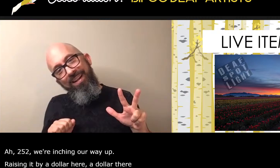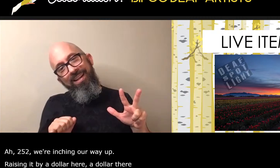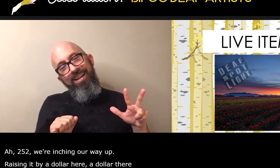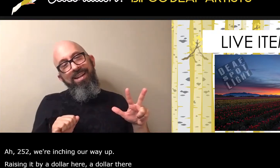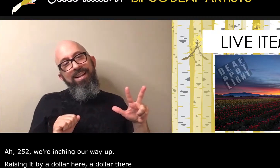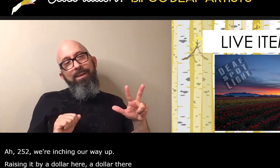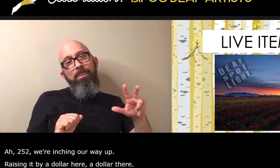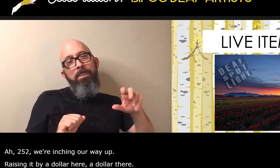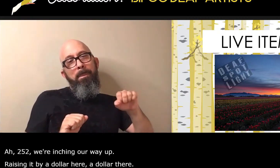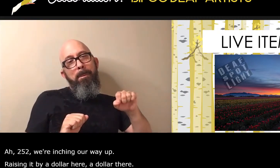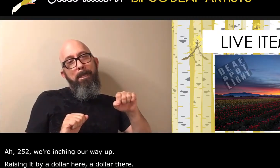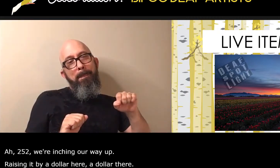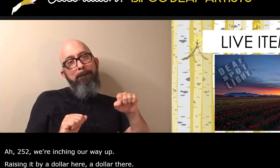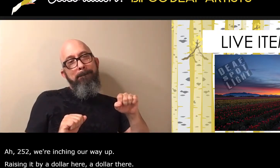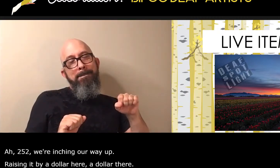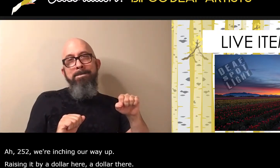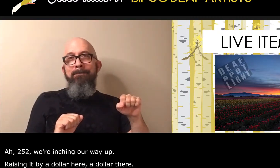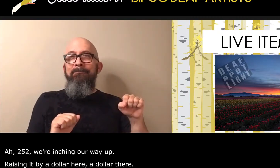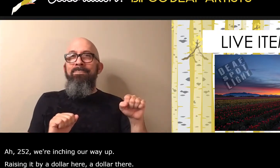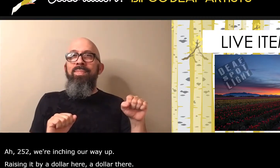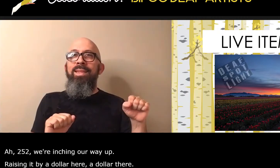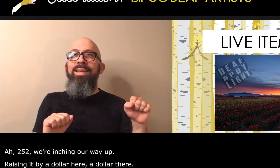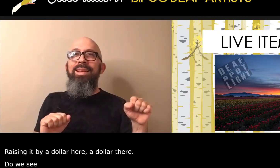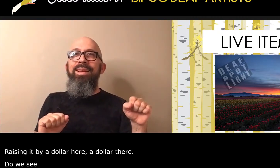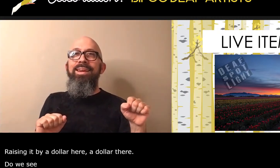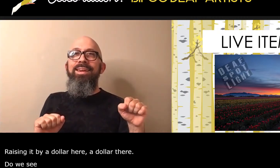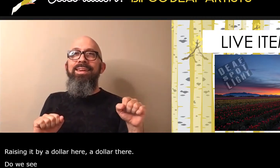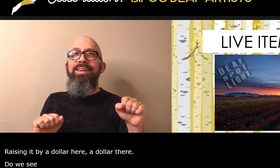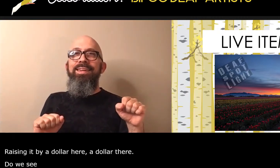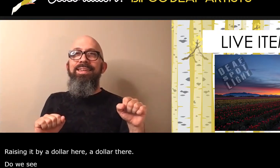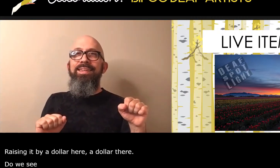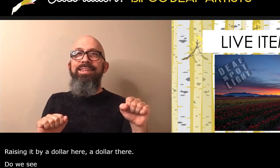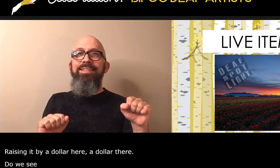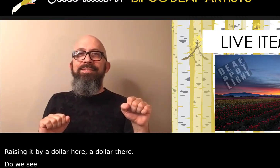Do we see 253?